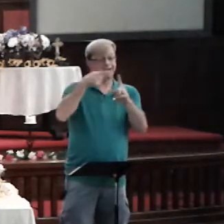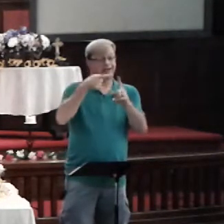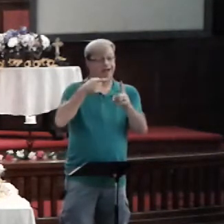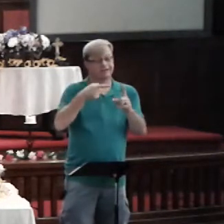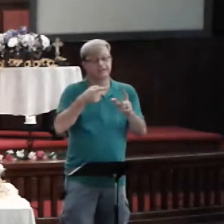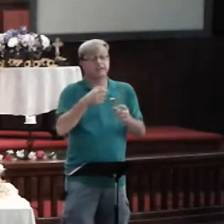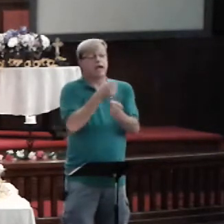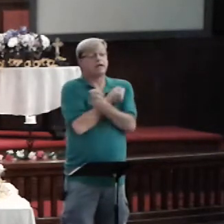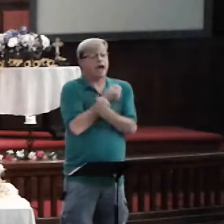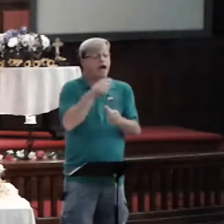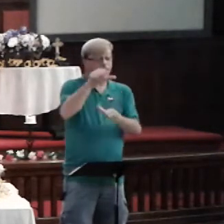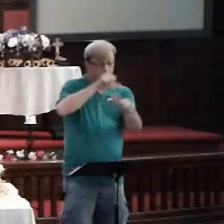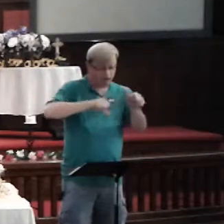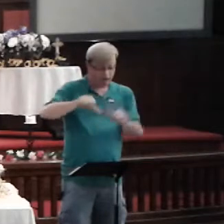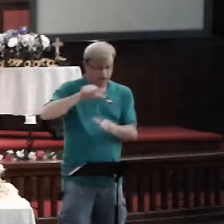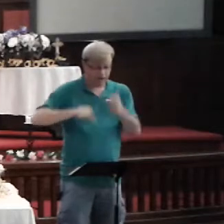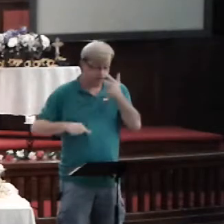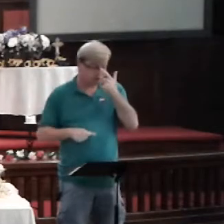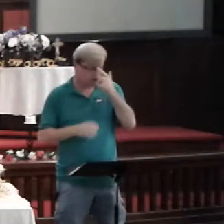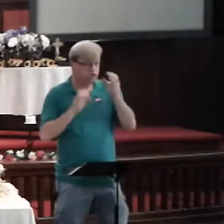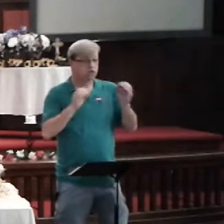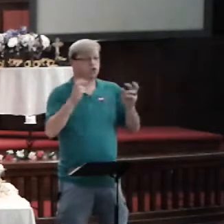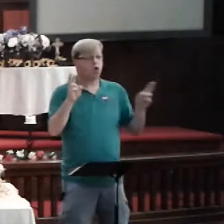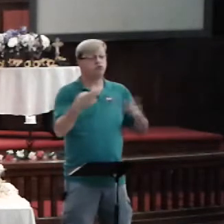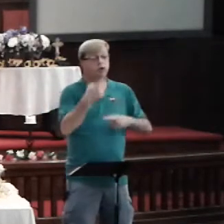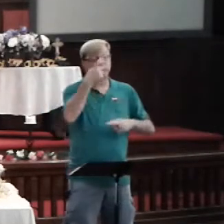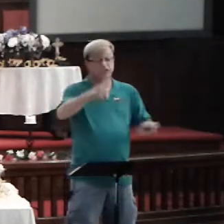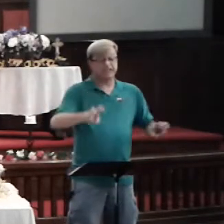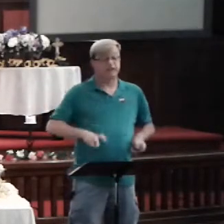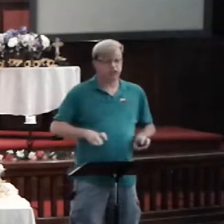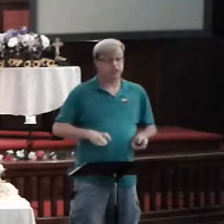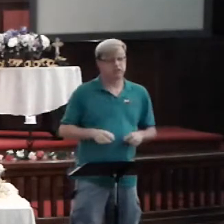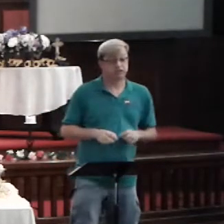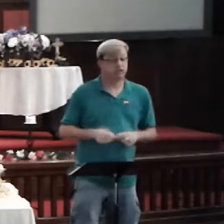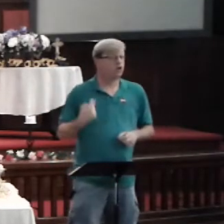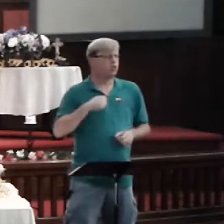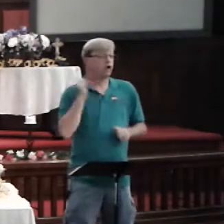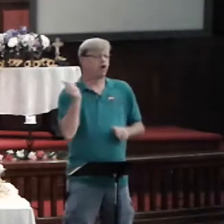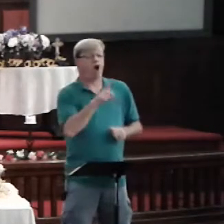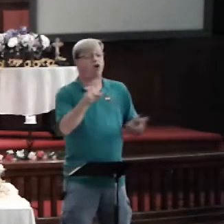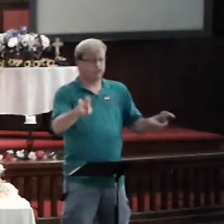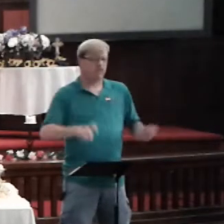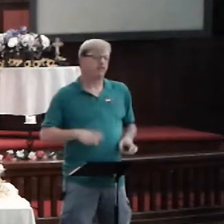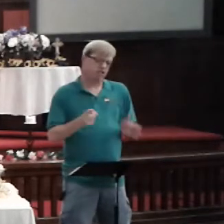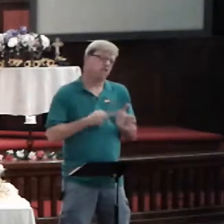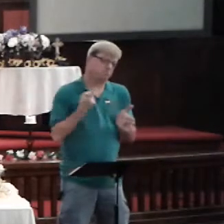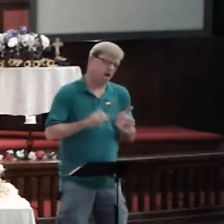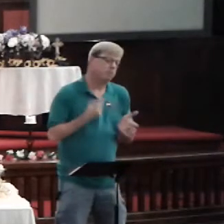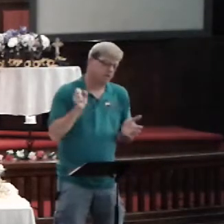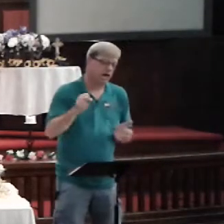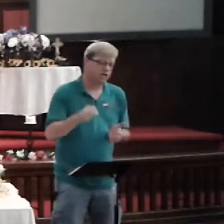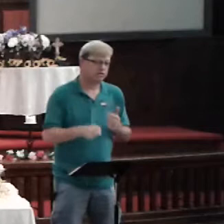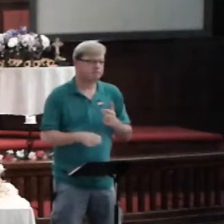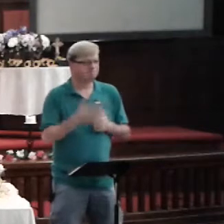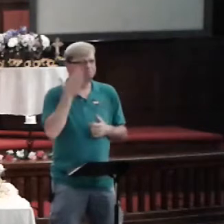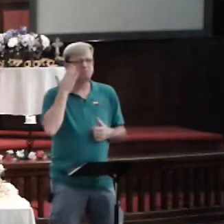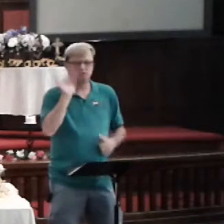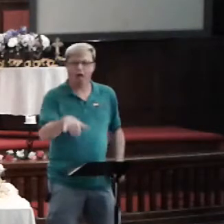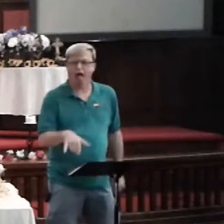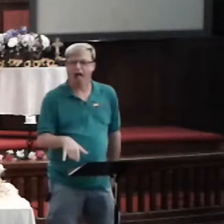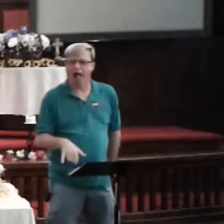another. There's no room for selfishness. Now, we're all selfish at times. You know you